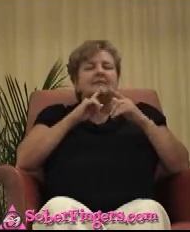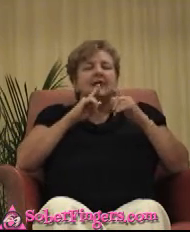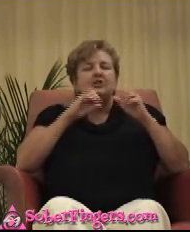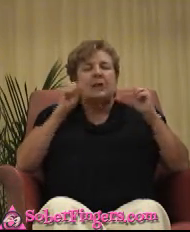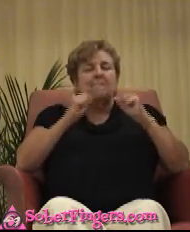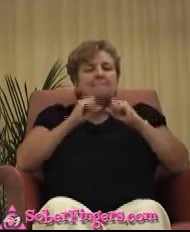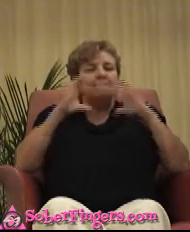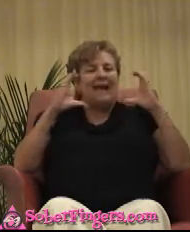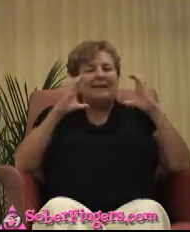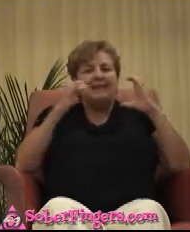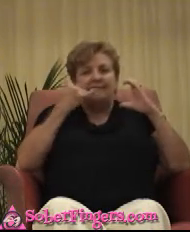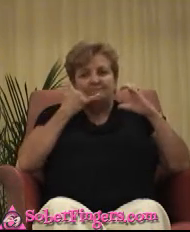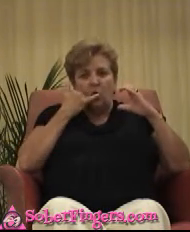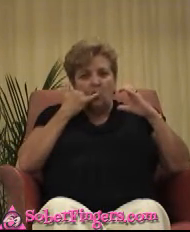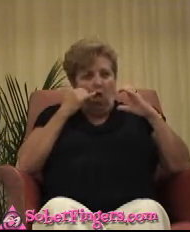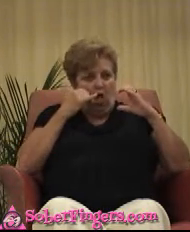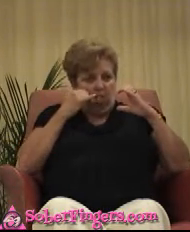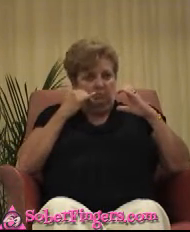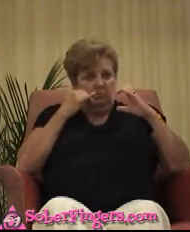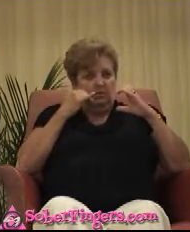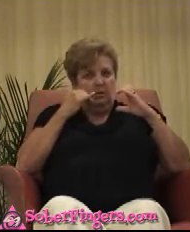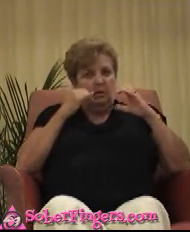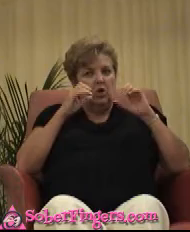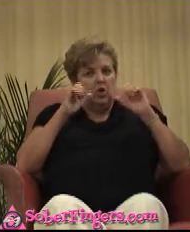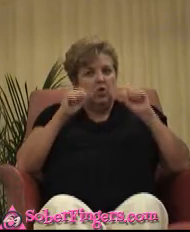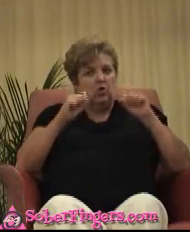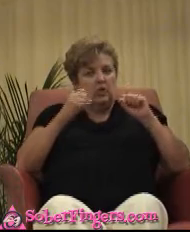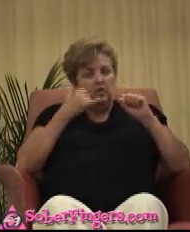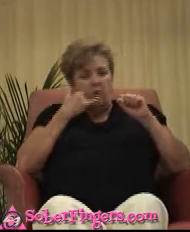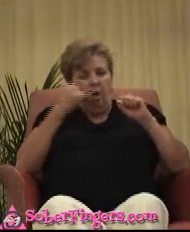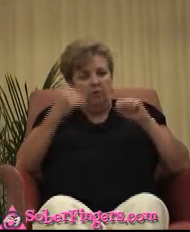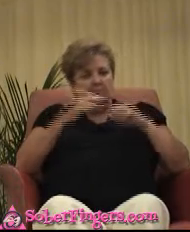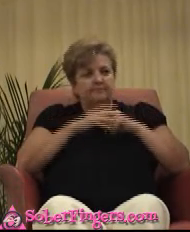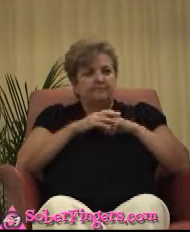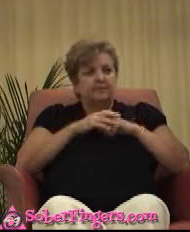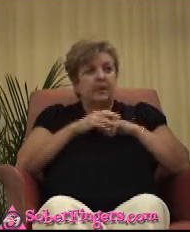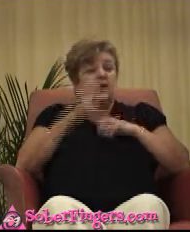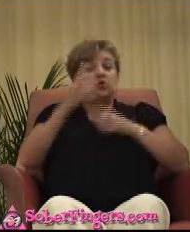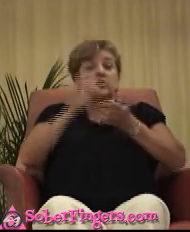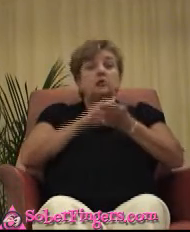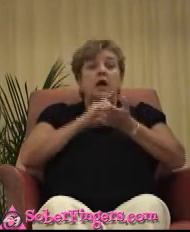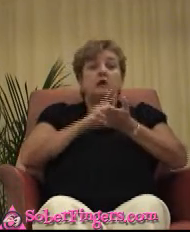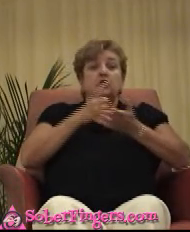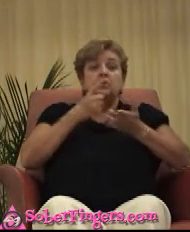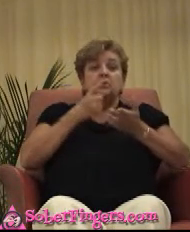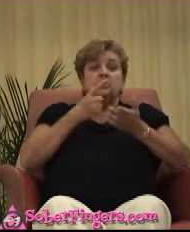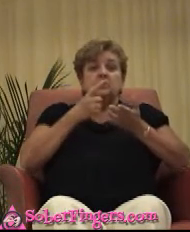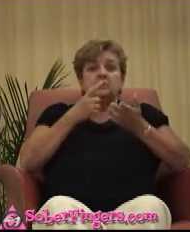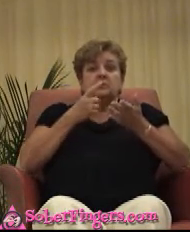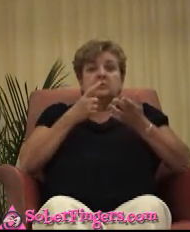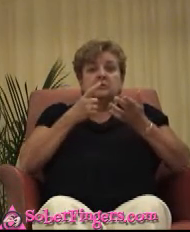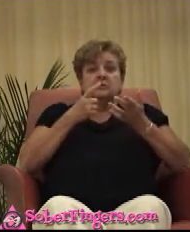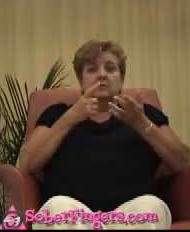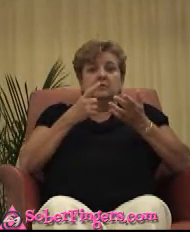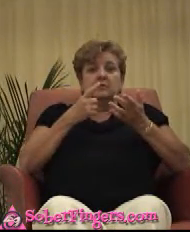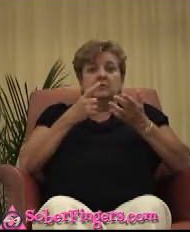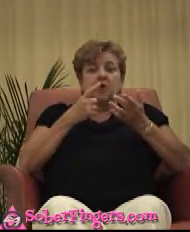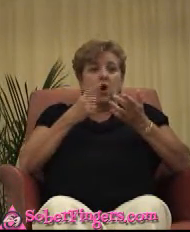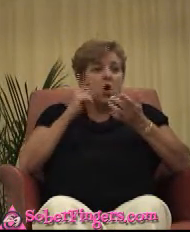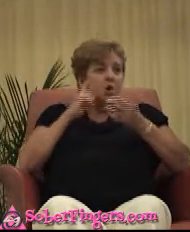we will give you a day room and let you do that. The two doctors heard about it and said, can we please come watch? The family therapist had